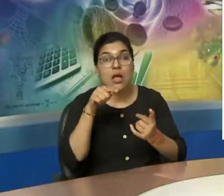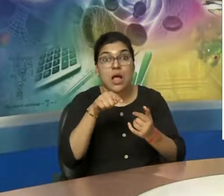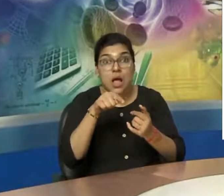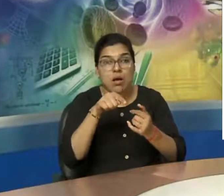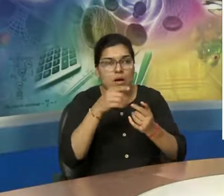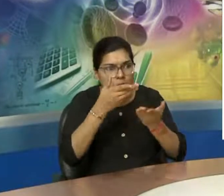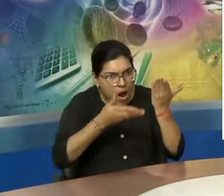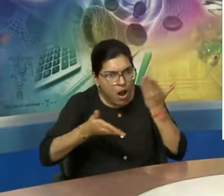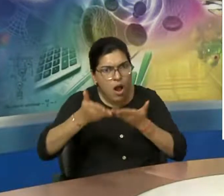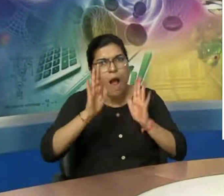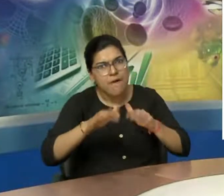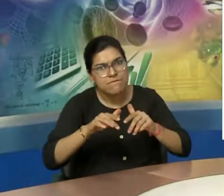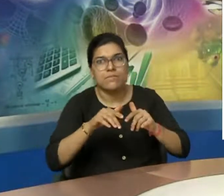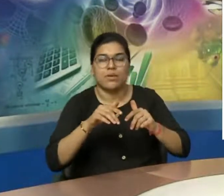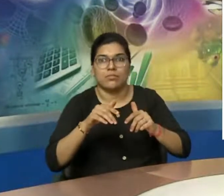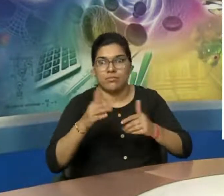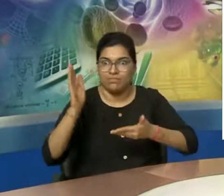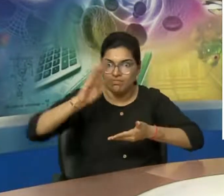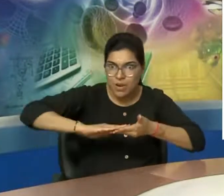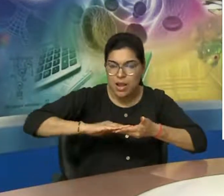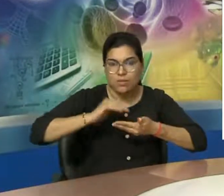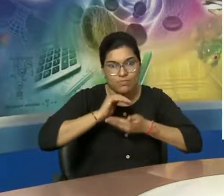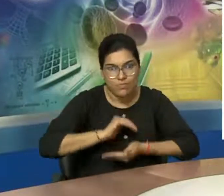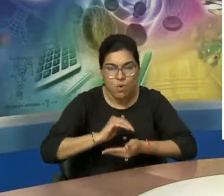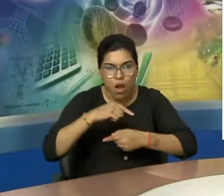to produce fertile offspring.